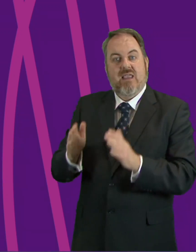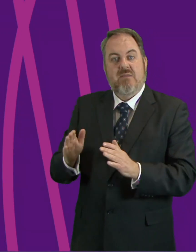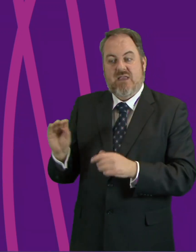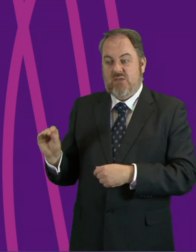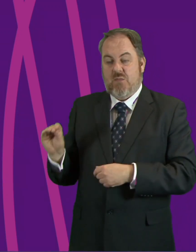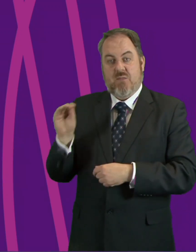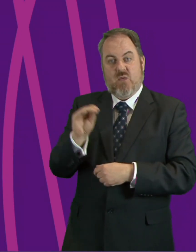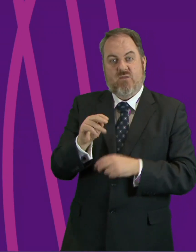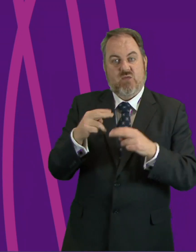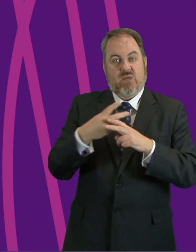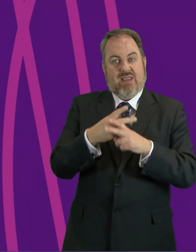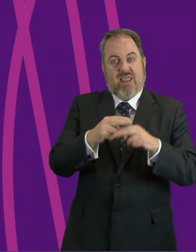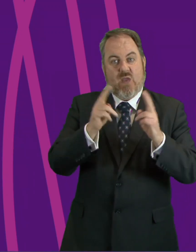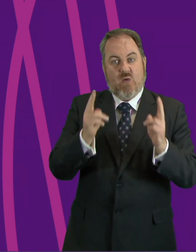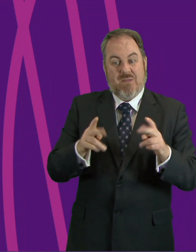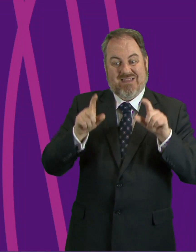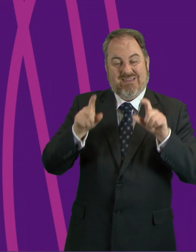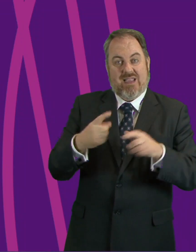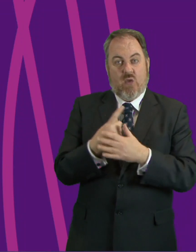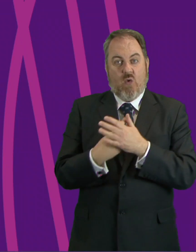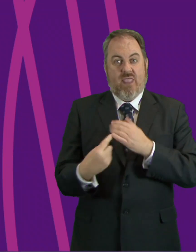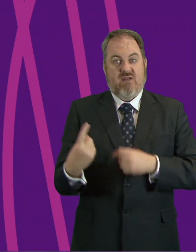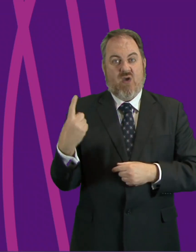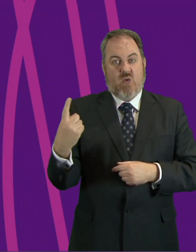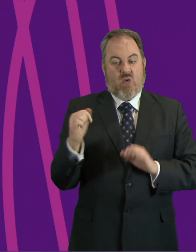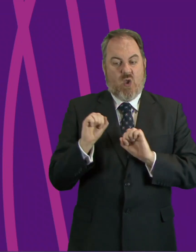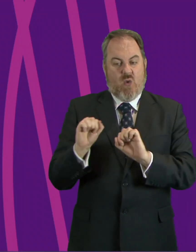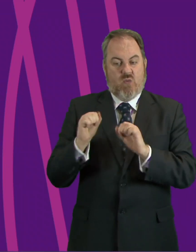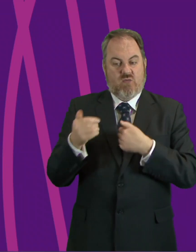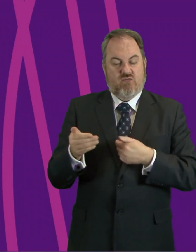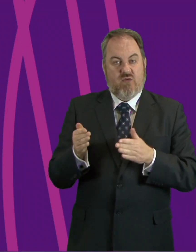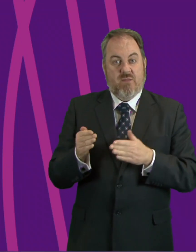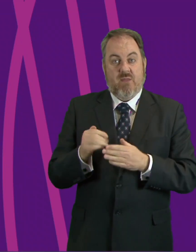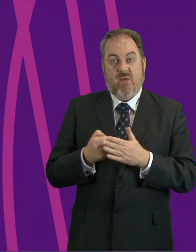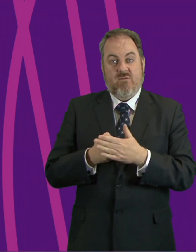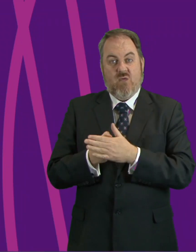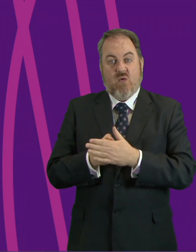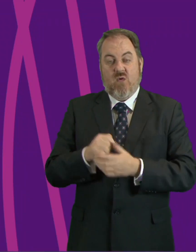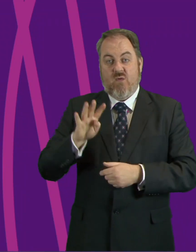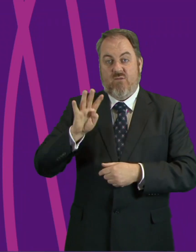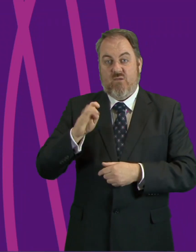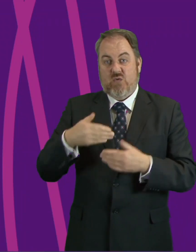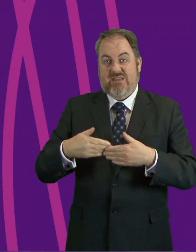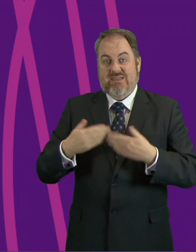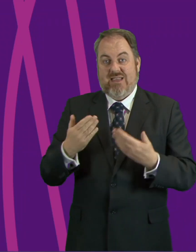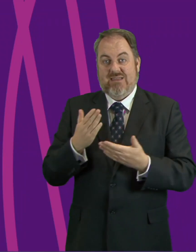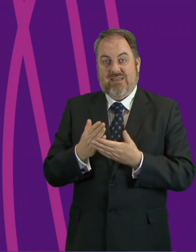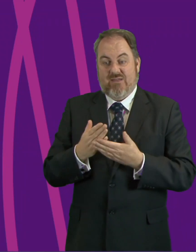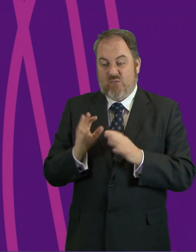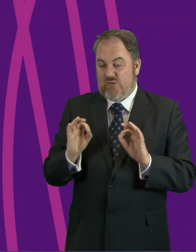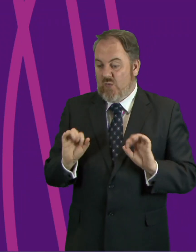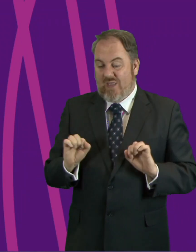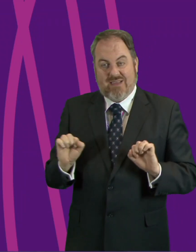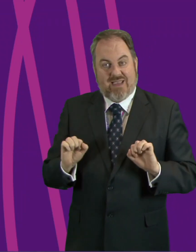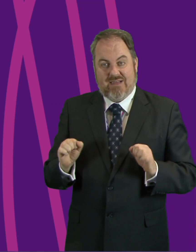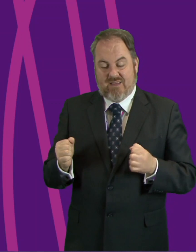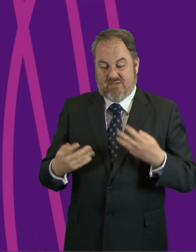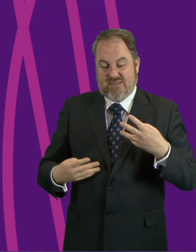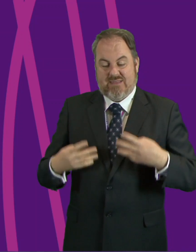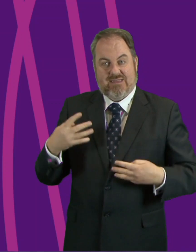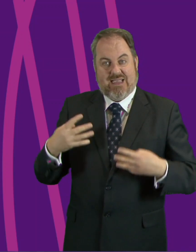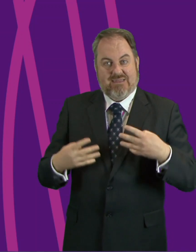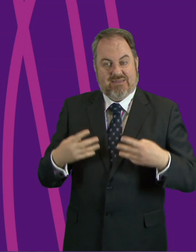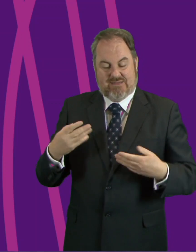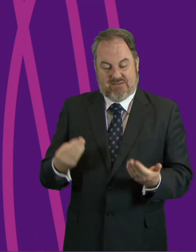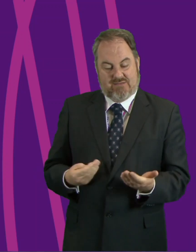in that care home for 14 days if the test result has not been known. So at every single step of the way, the